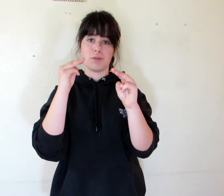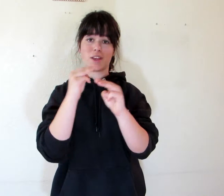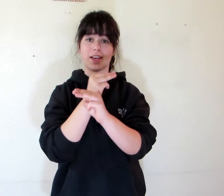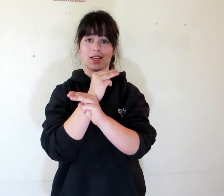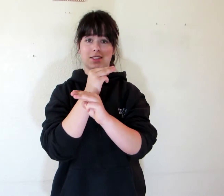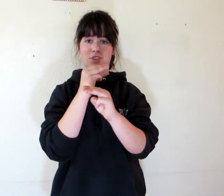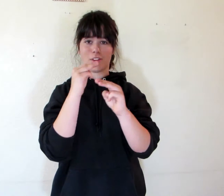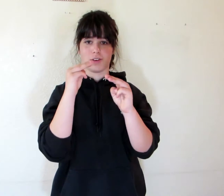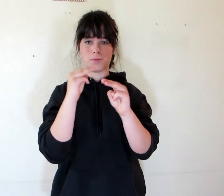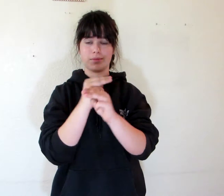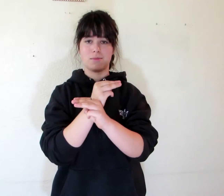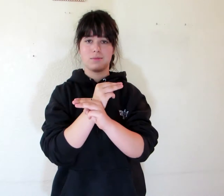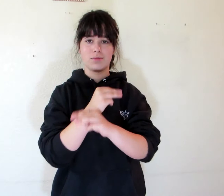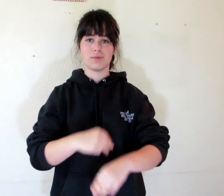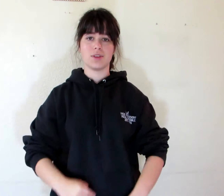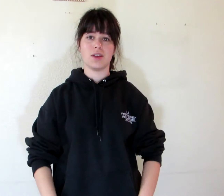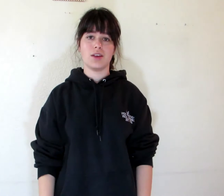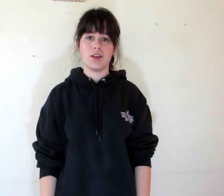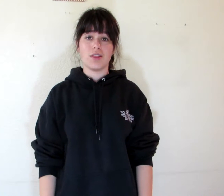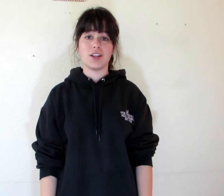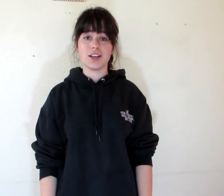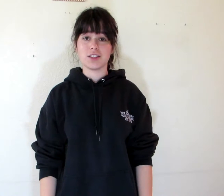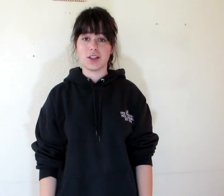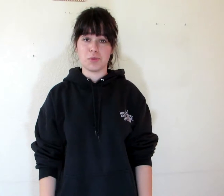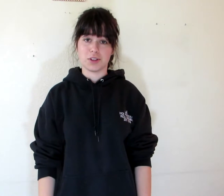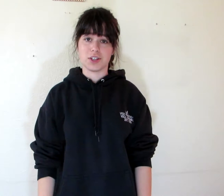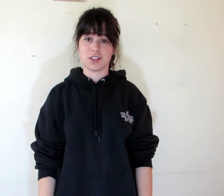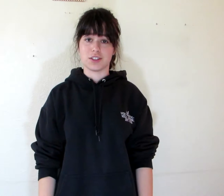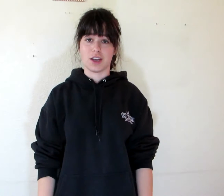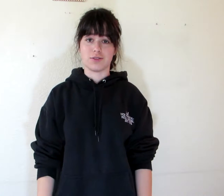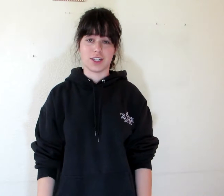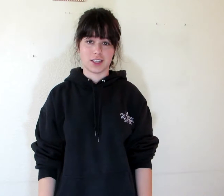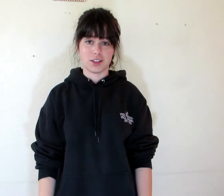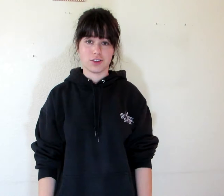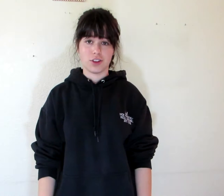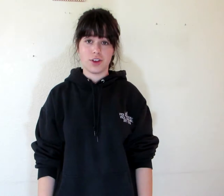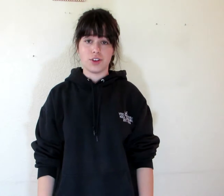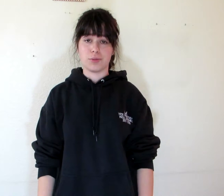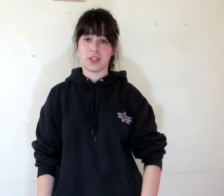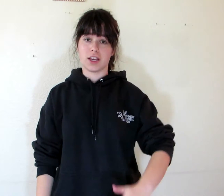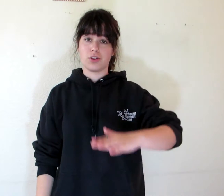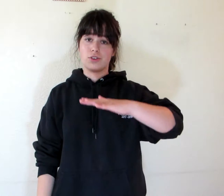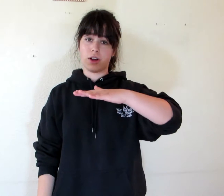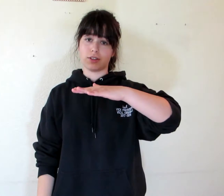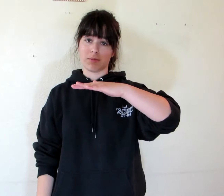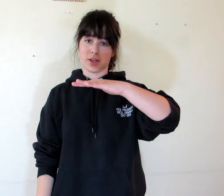moving against each other. The next sign that we'll be learning is the sign for English. You'll be taking your non-dominant